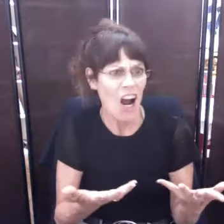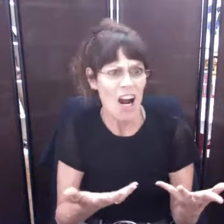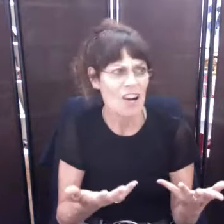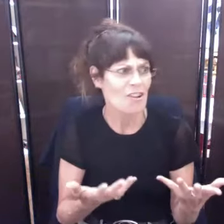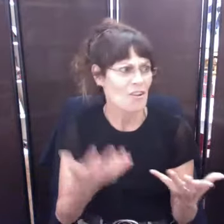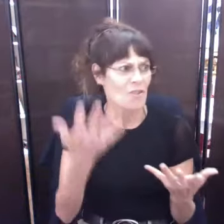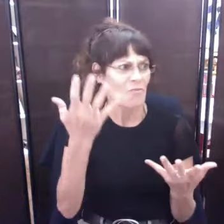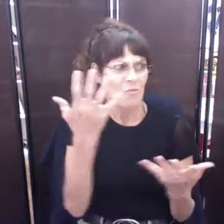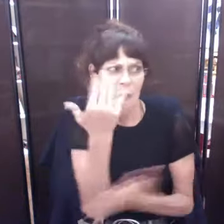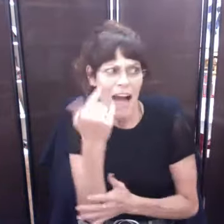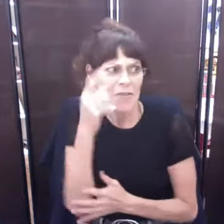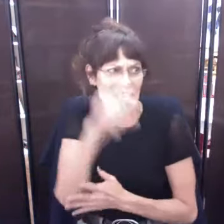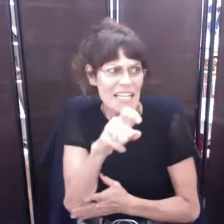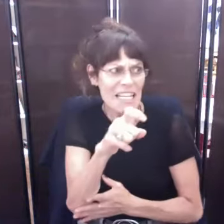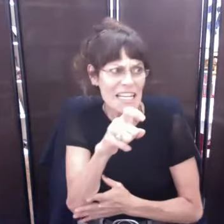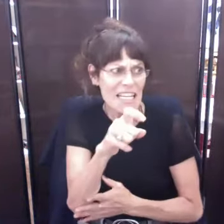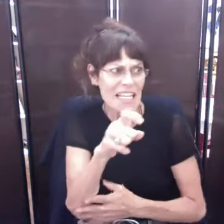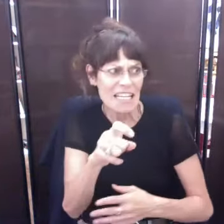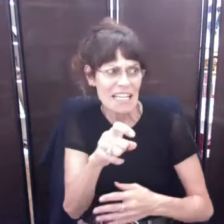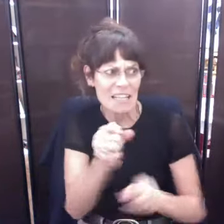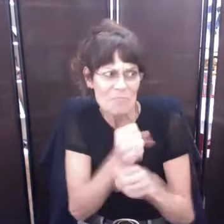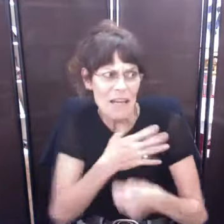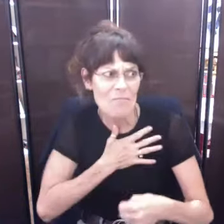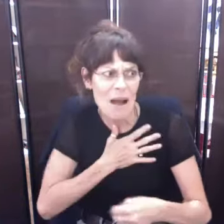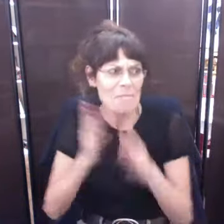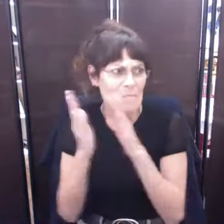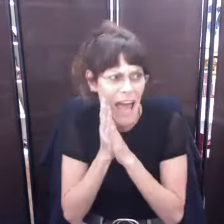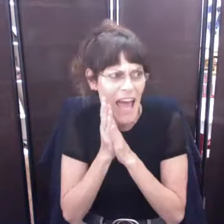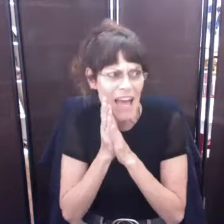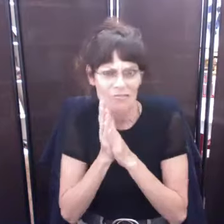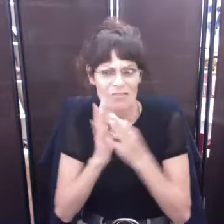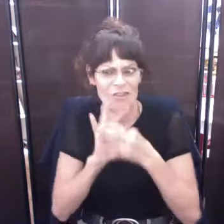make my bed that has nothing to do with what's going on?